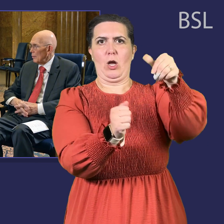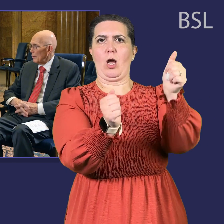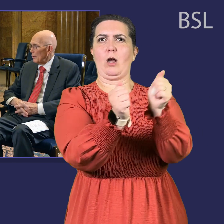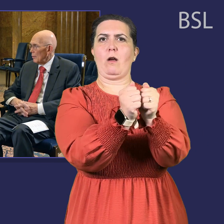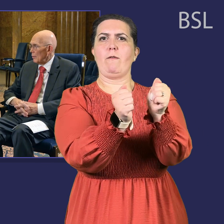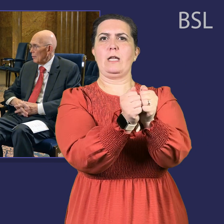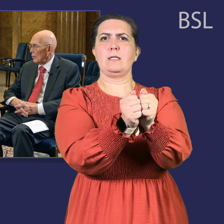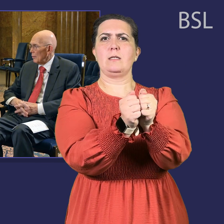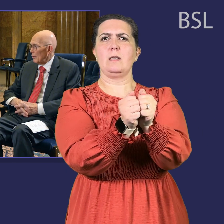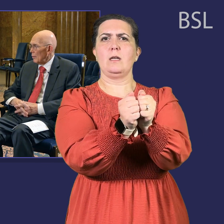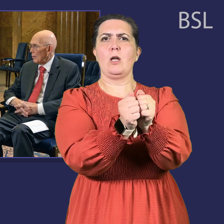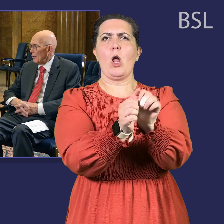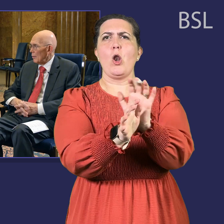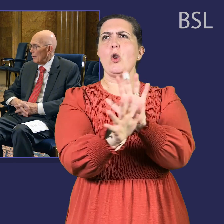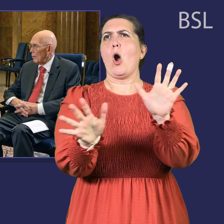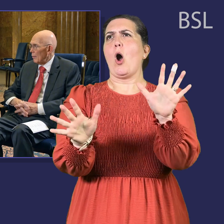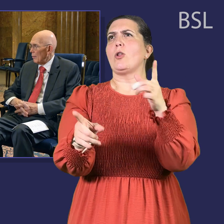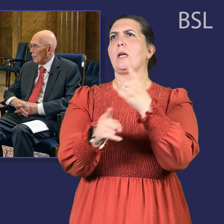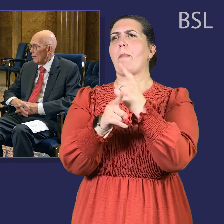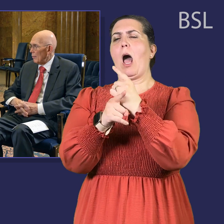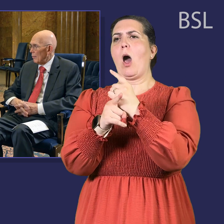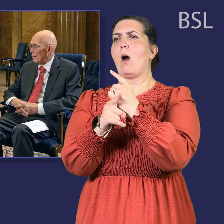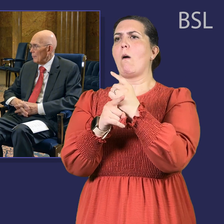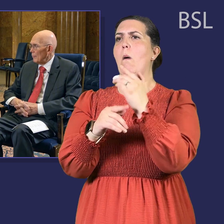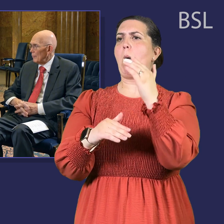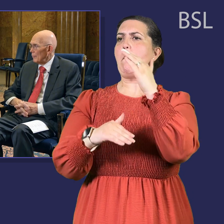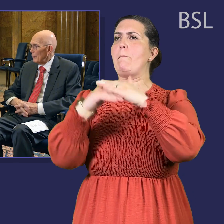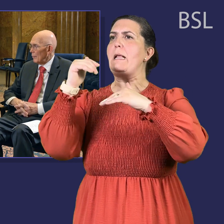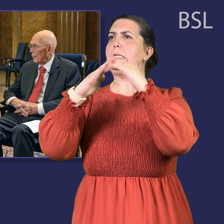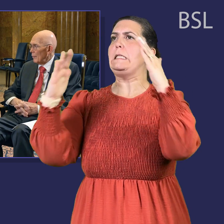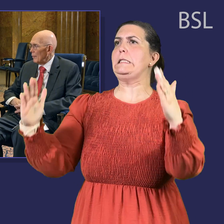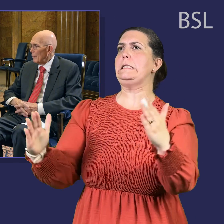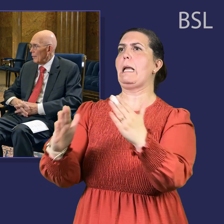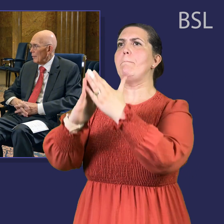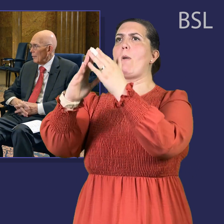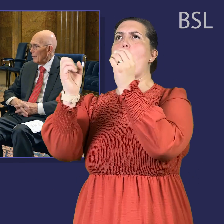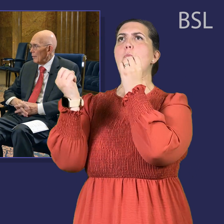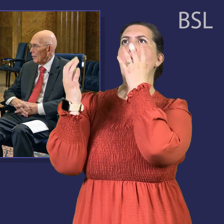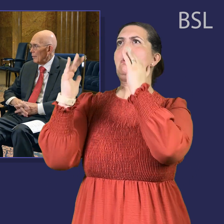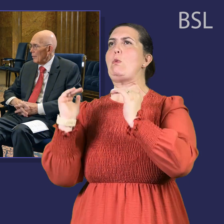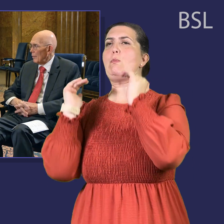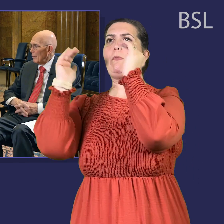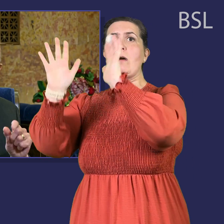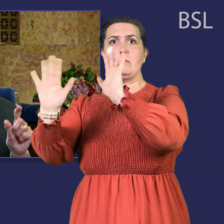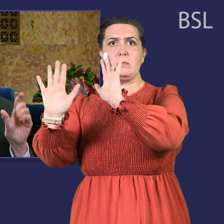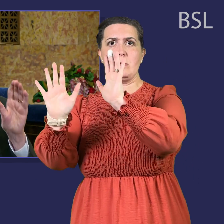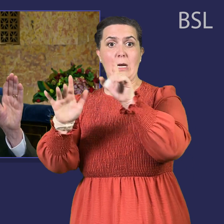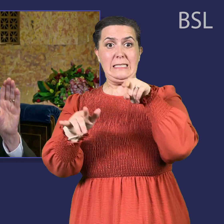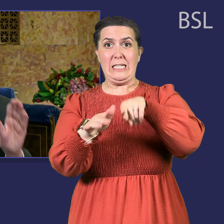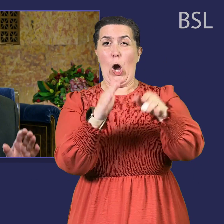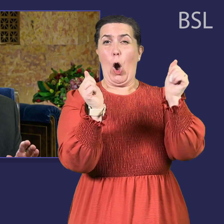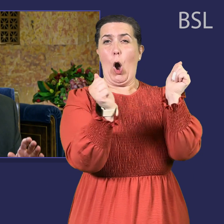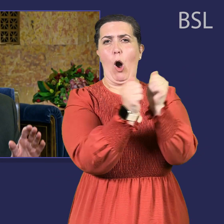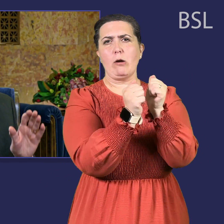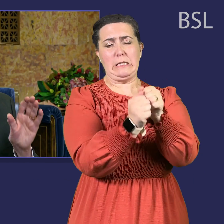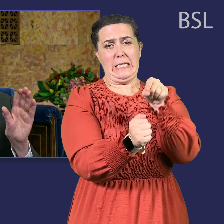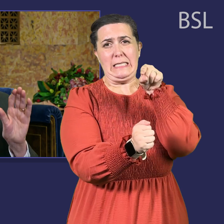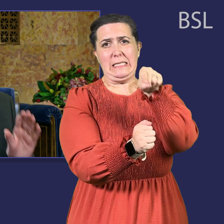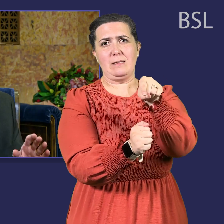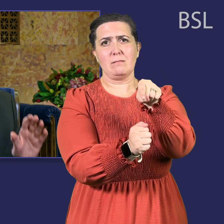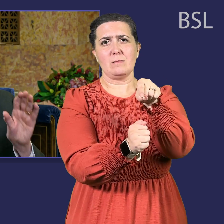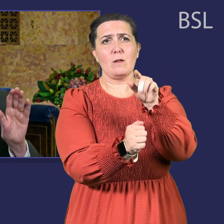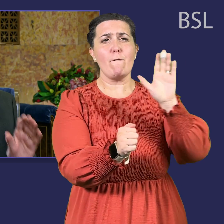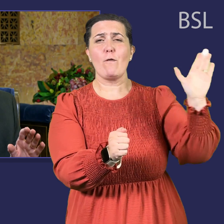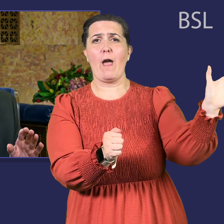difference. Let's not be extravagant. Let's make the buildings lovely. It's the ordinances